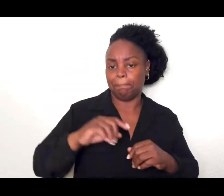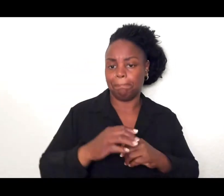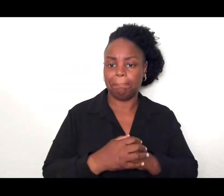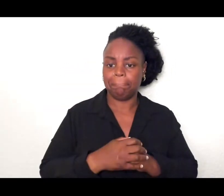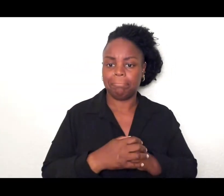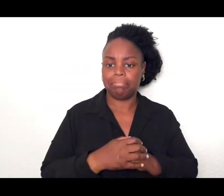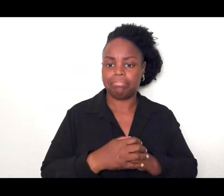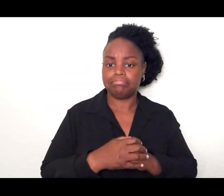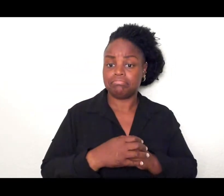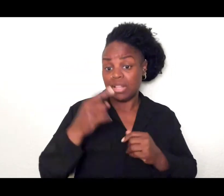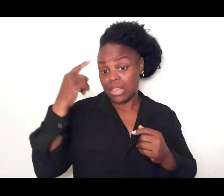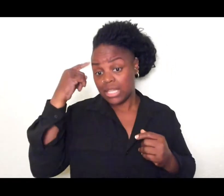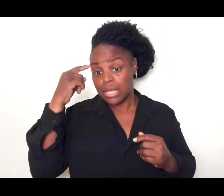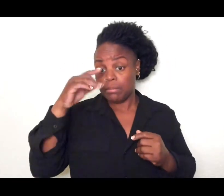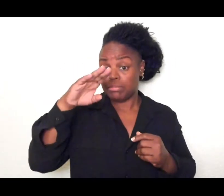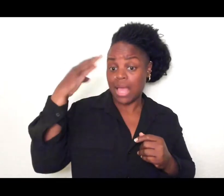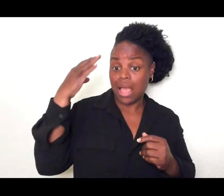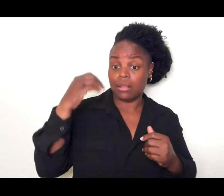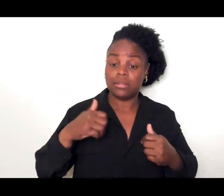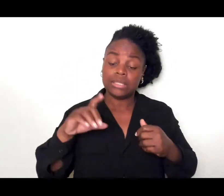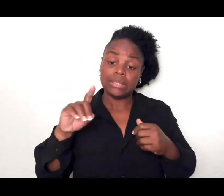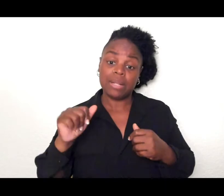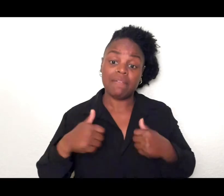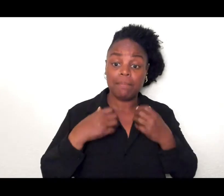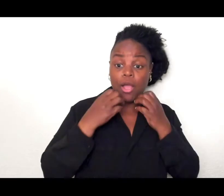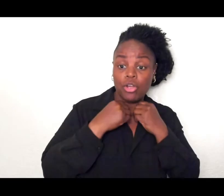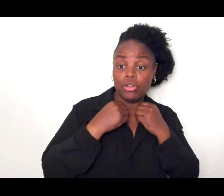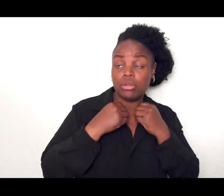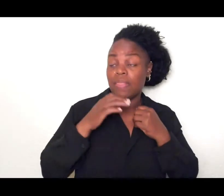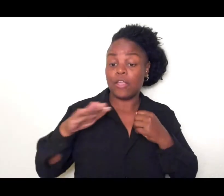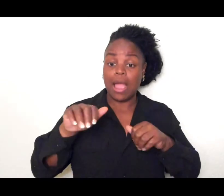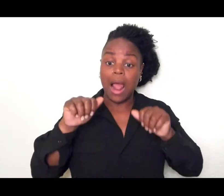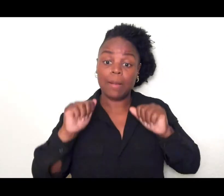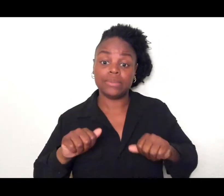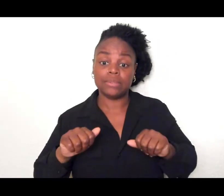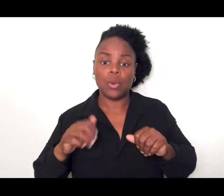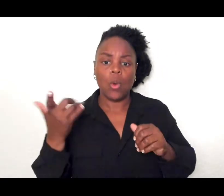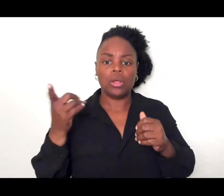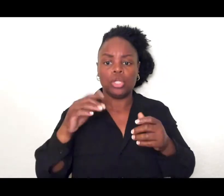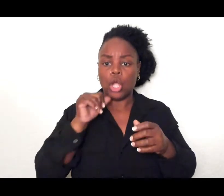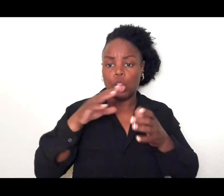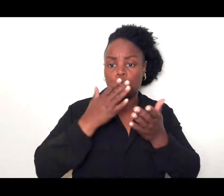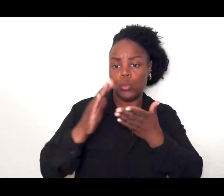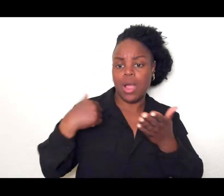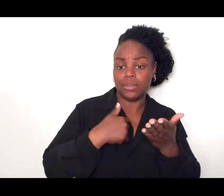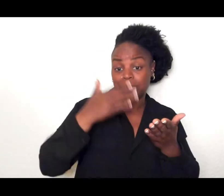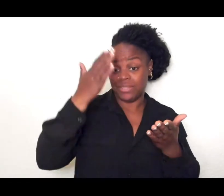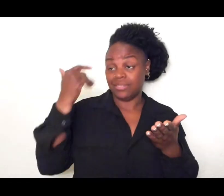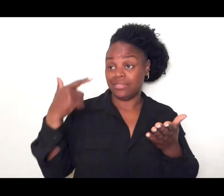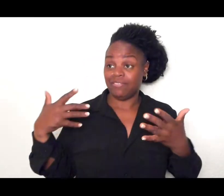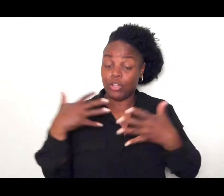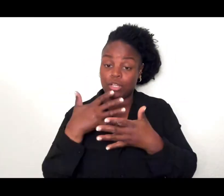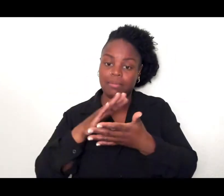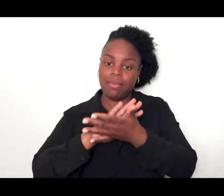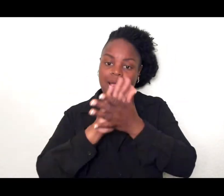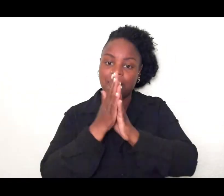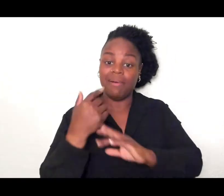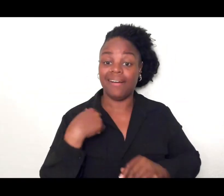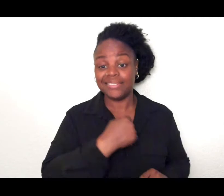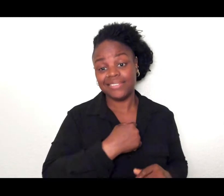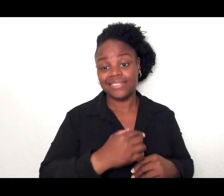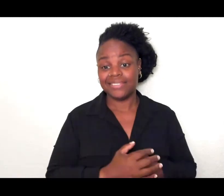powers that be choose to not hear us when we say, the land is ours, the planet is hurting, wear a